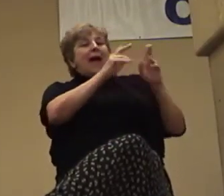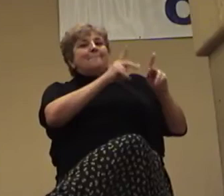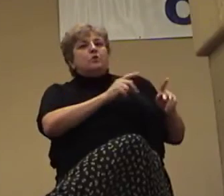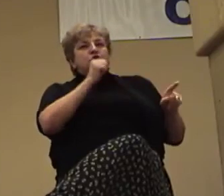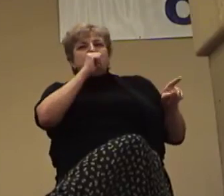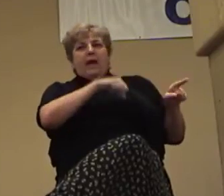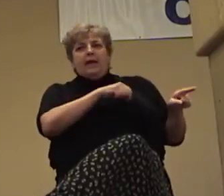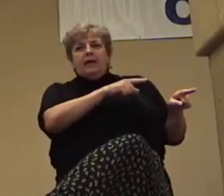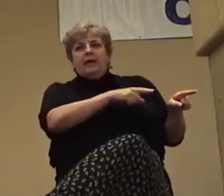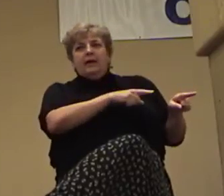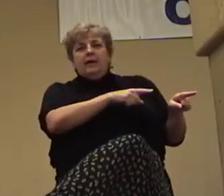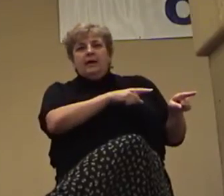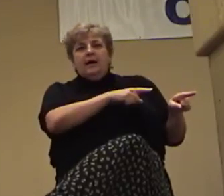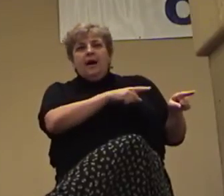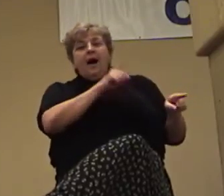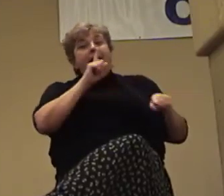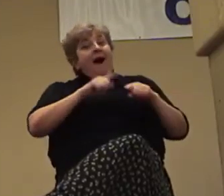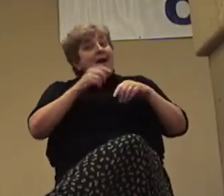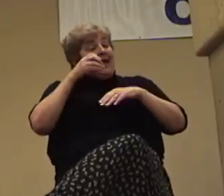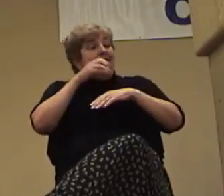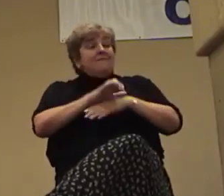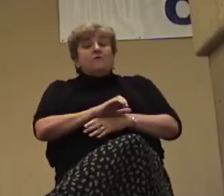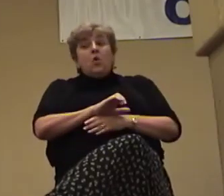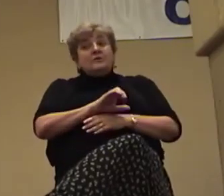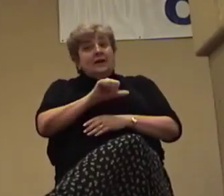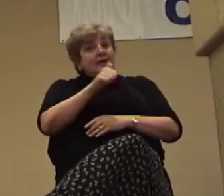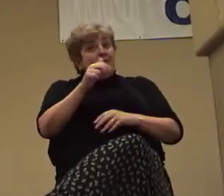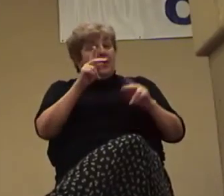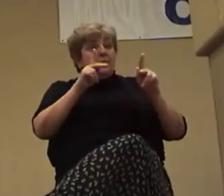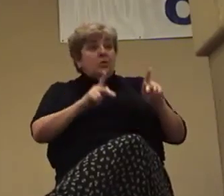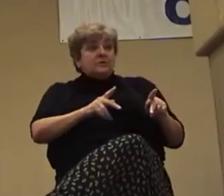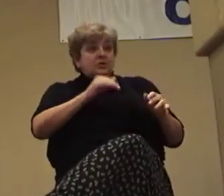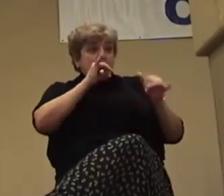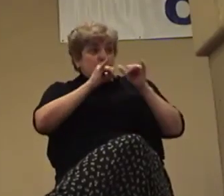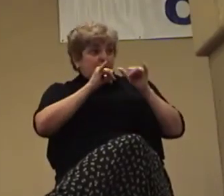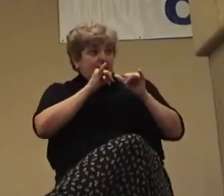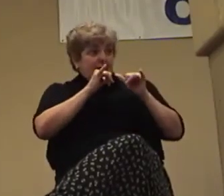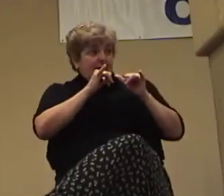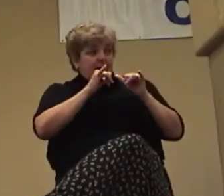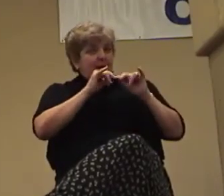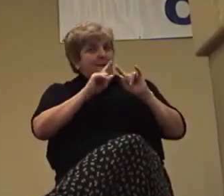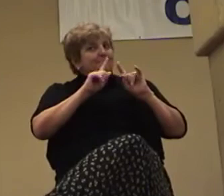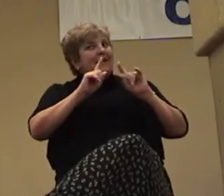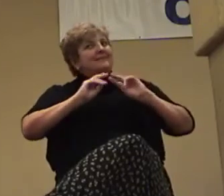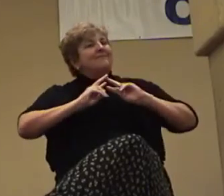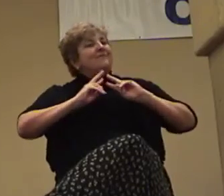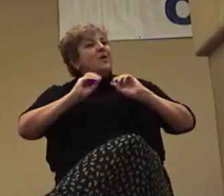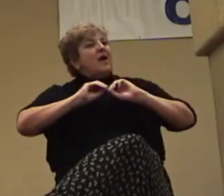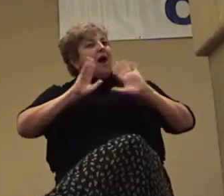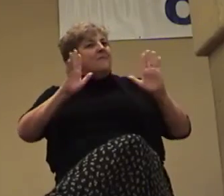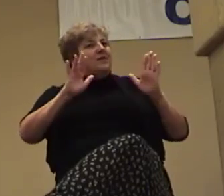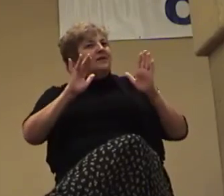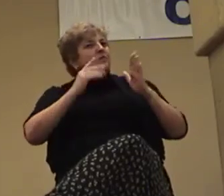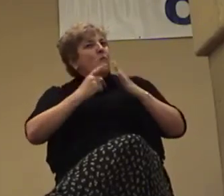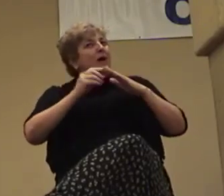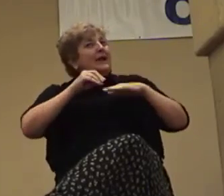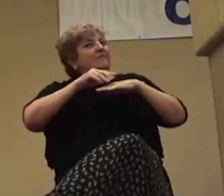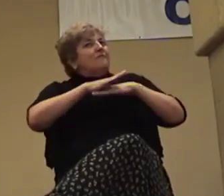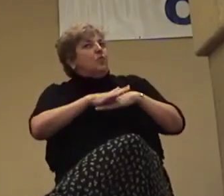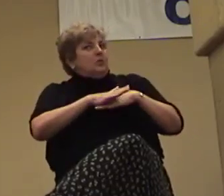but I'm very clear as to my part in that equation. I do not live like that anymore. I know what it's like to walk in a meeting of Alcoholics Anonymous and